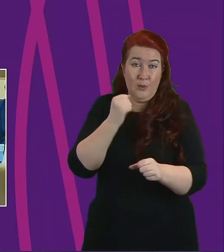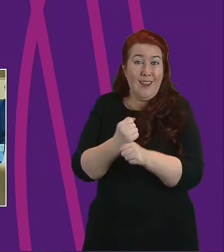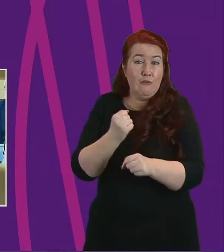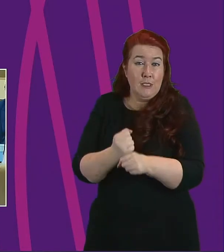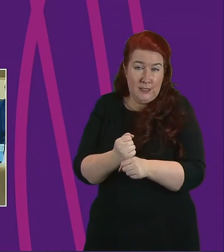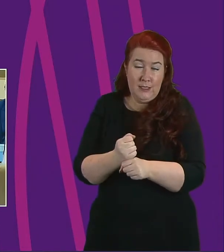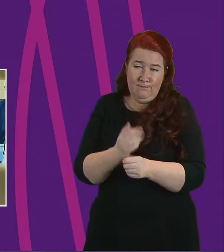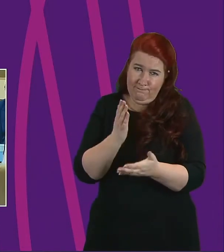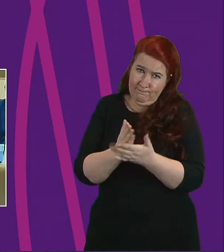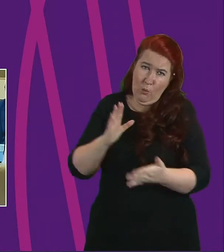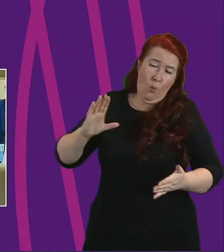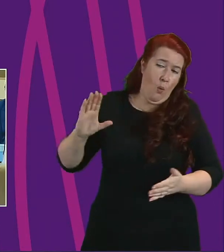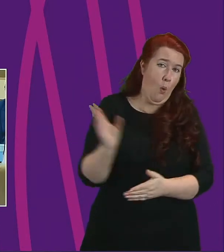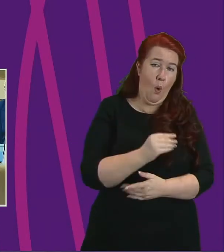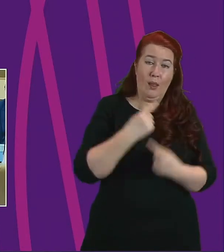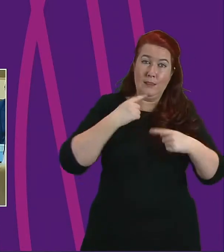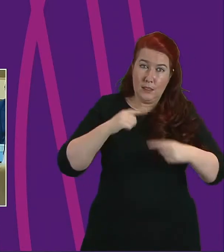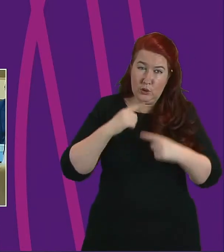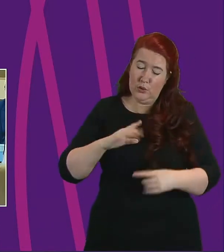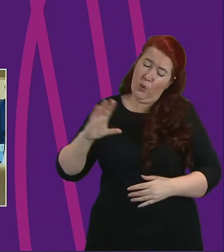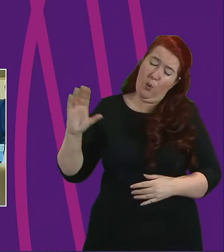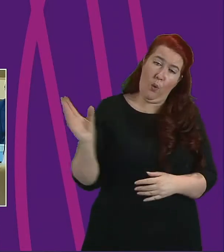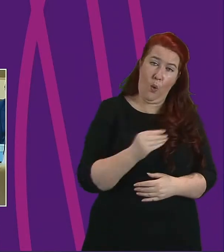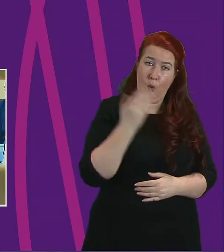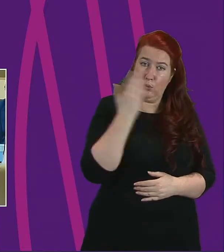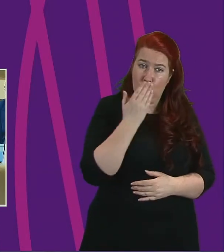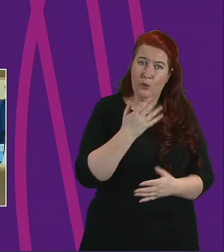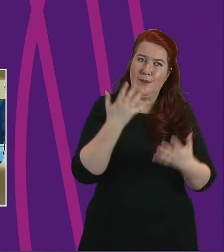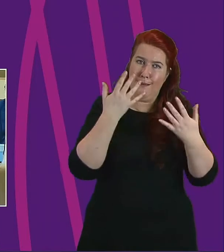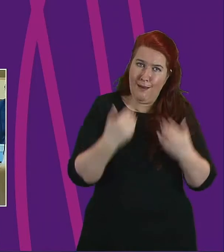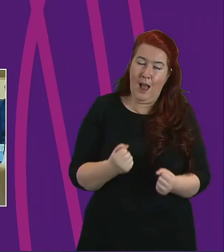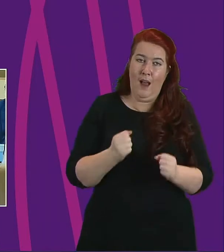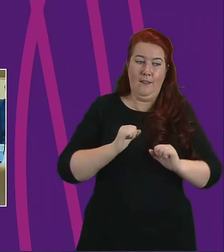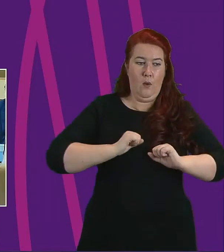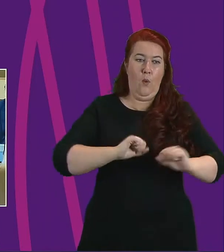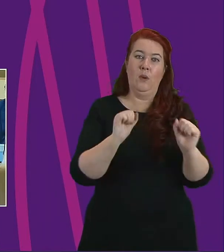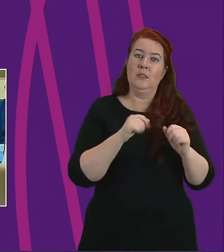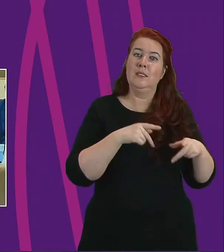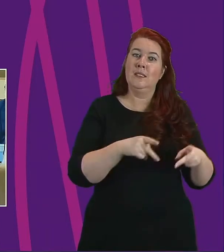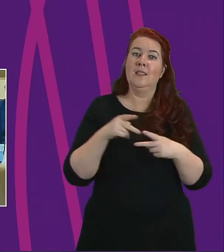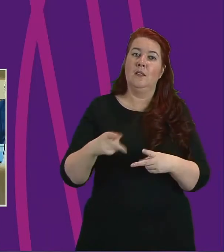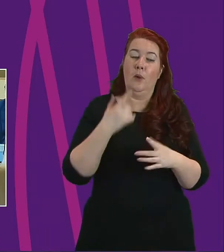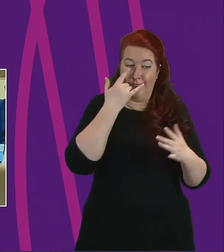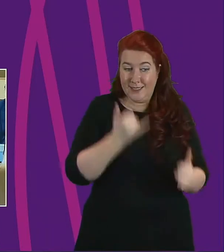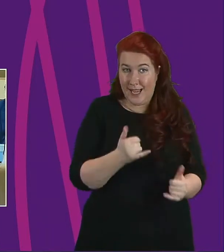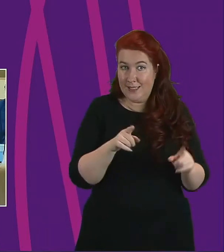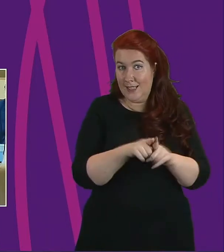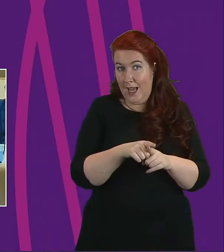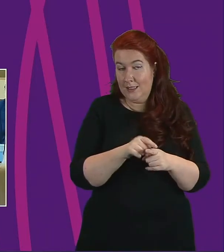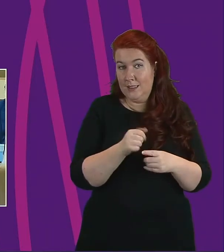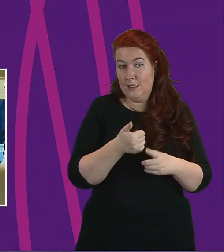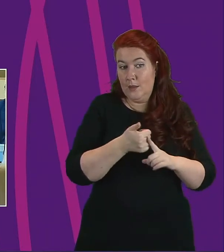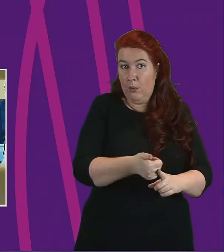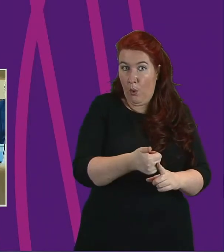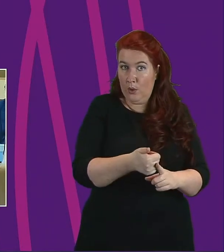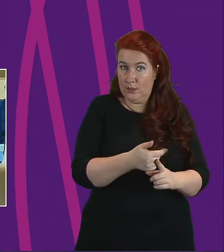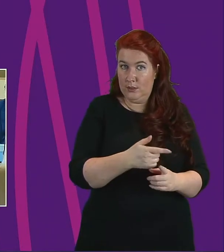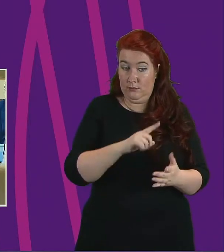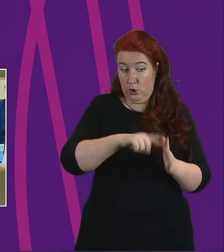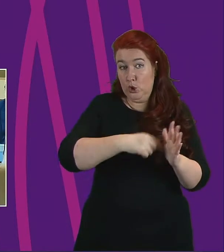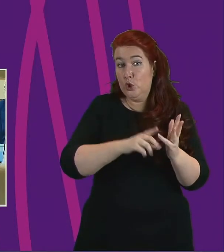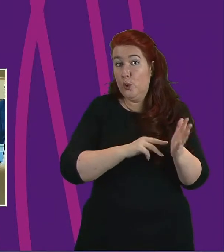in all schools will have access to an established test and support system in June when they are asked to return to